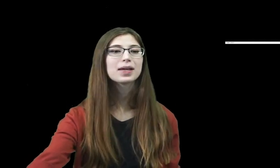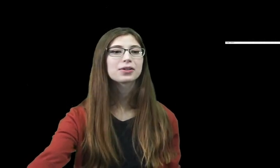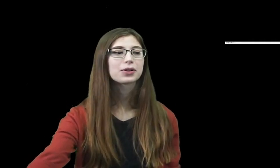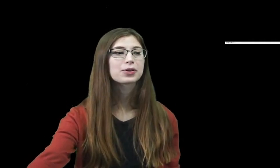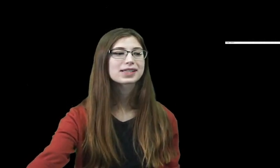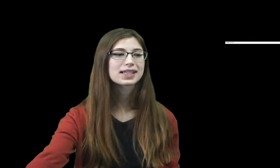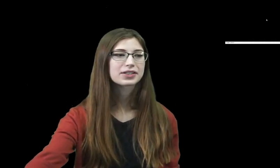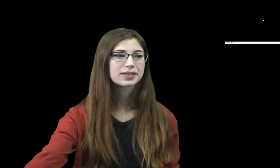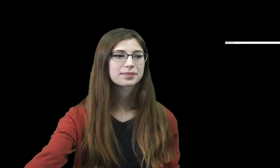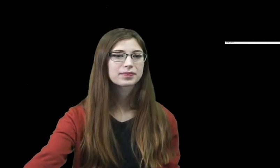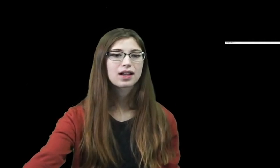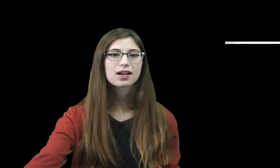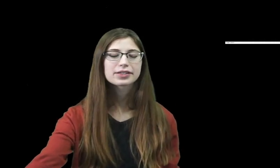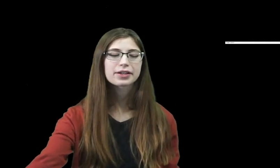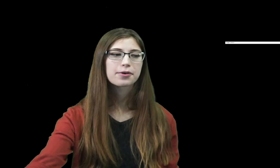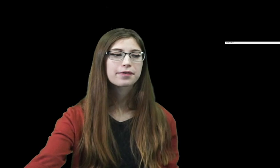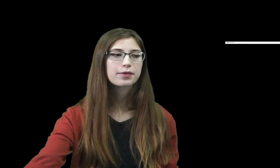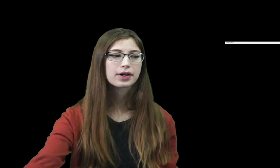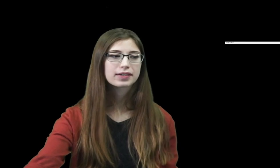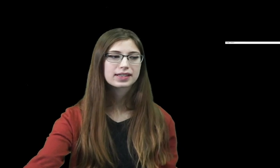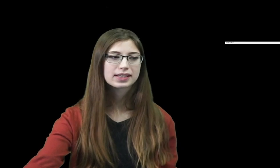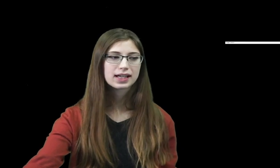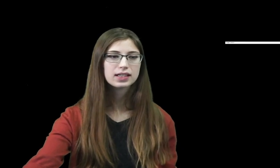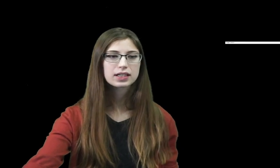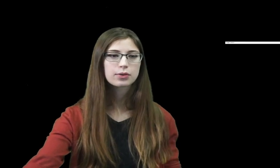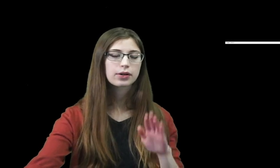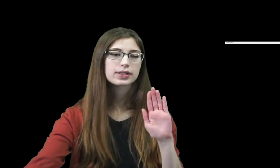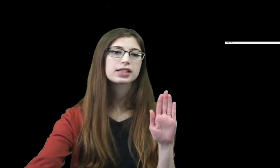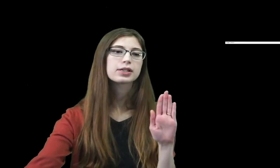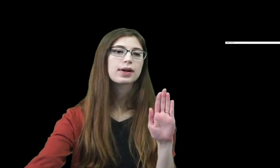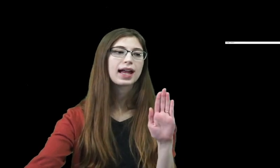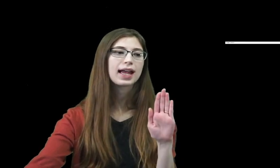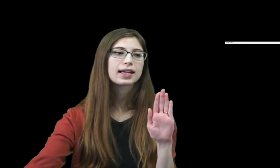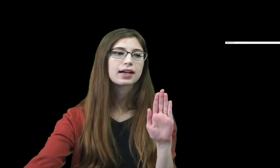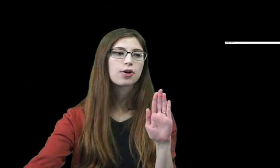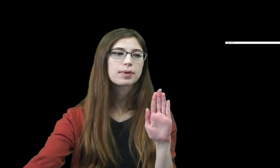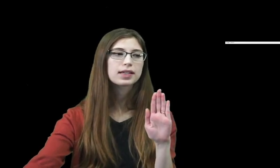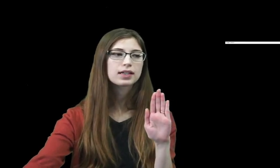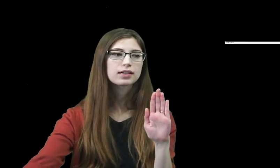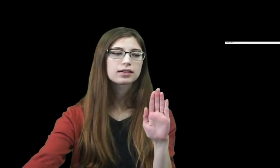Middle or center. So for this sign, you are going to do an open